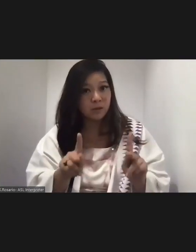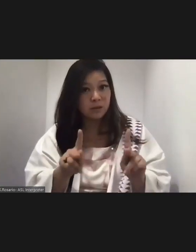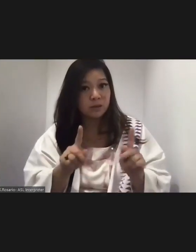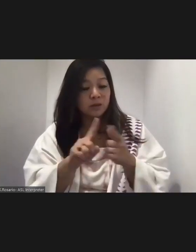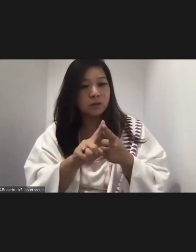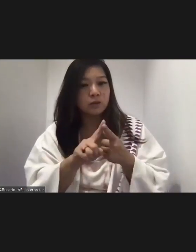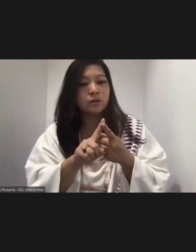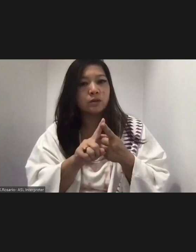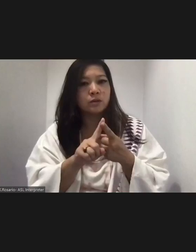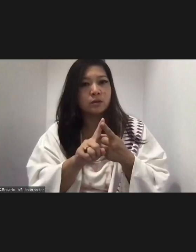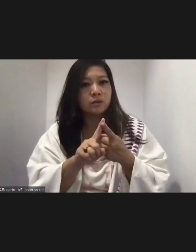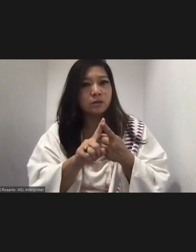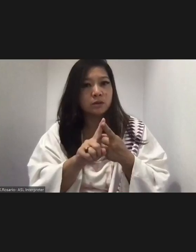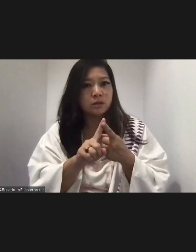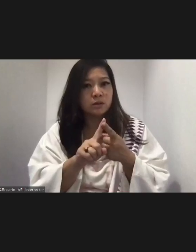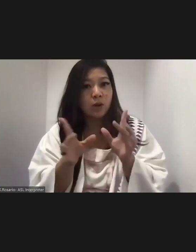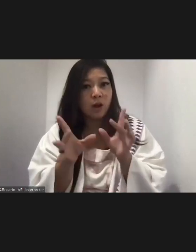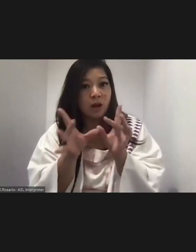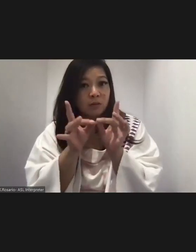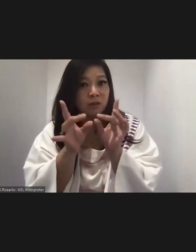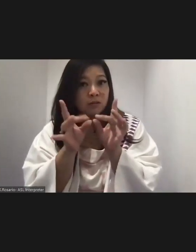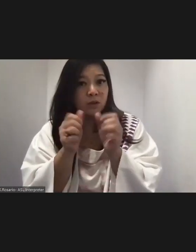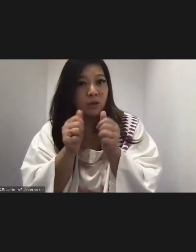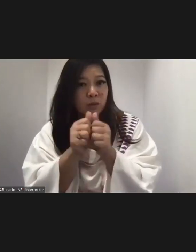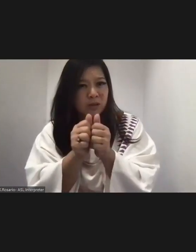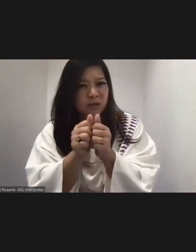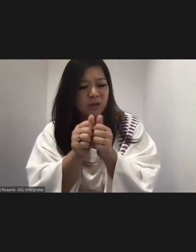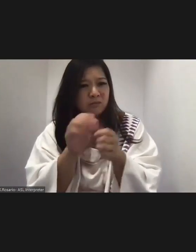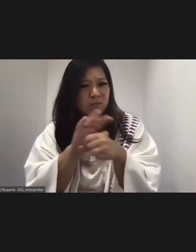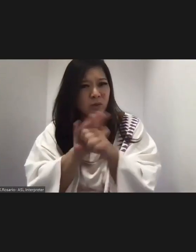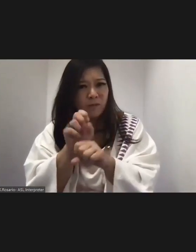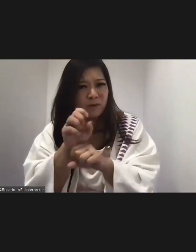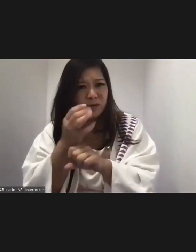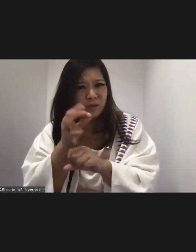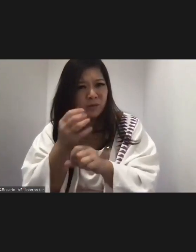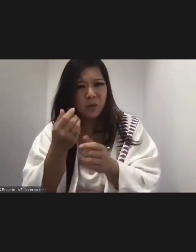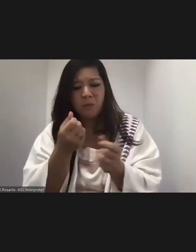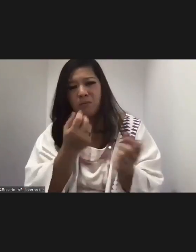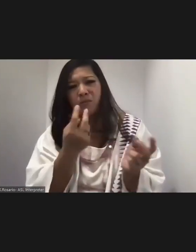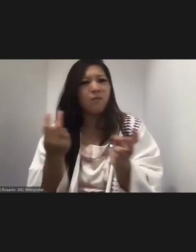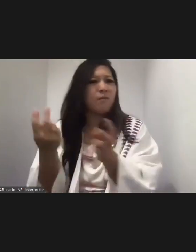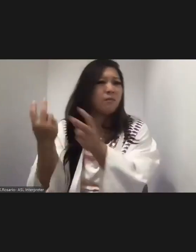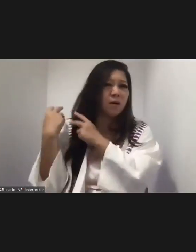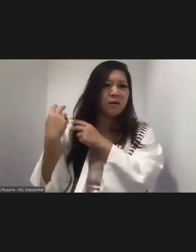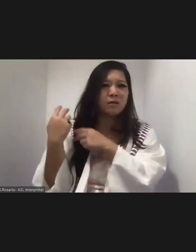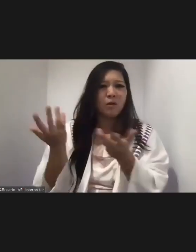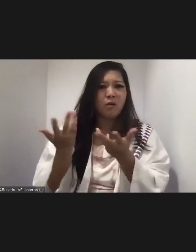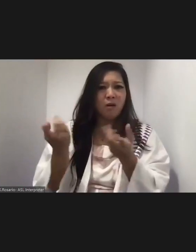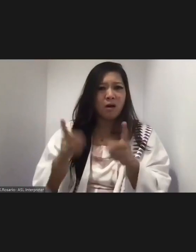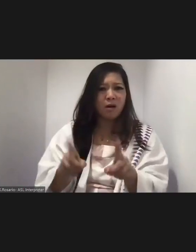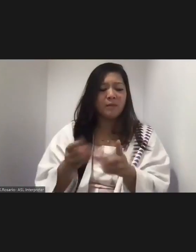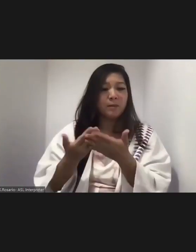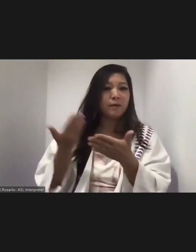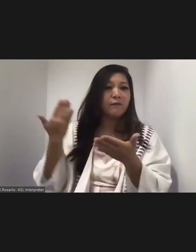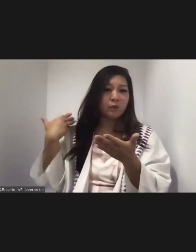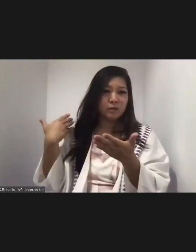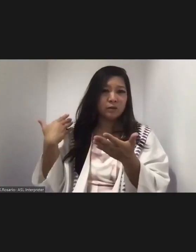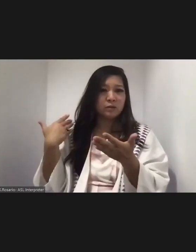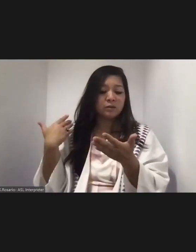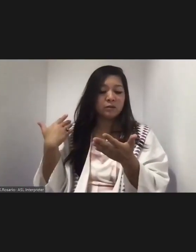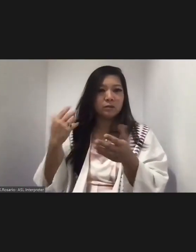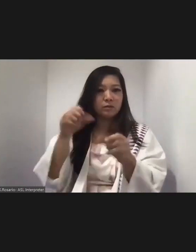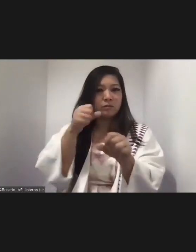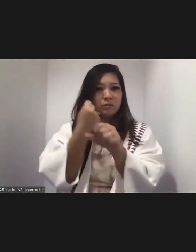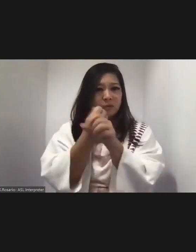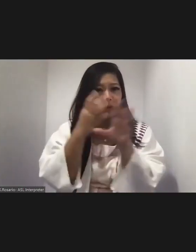to transmit this virus, we will go back to what we were before. And